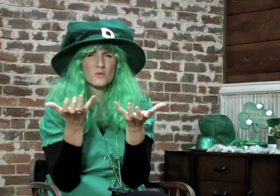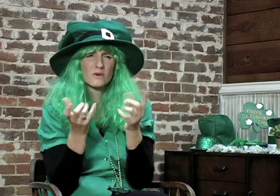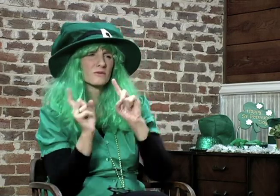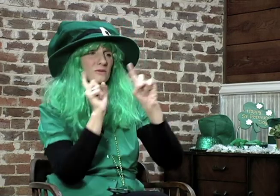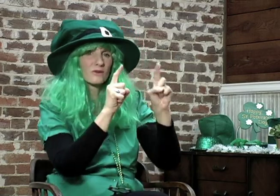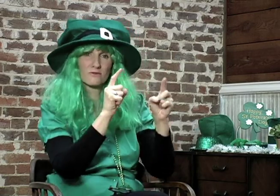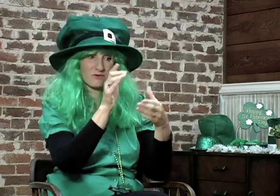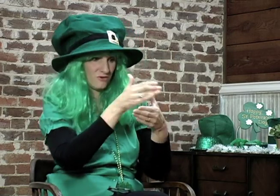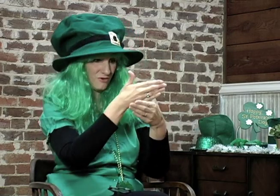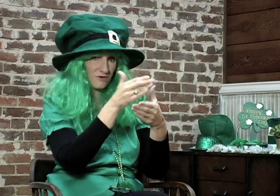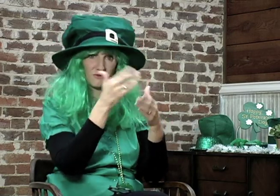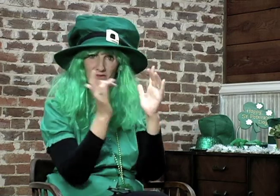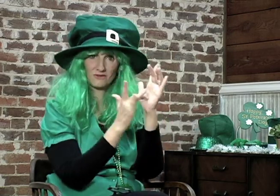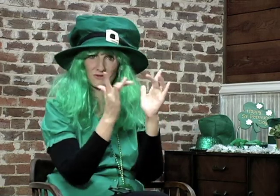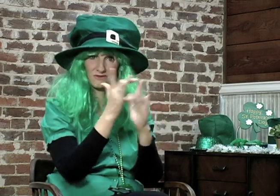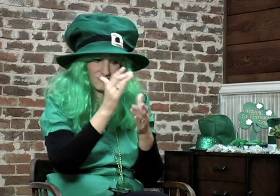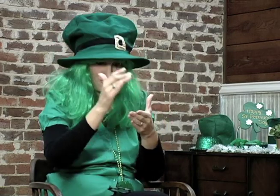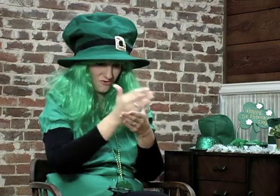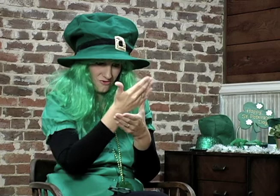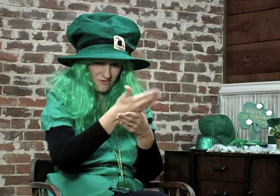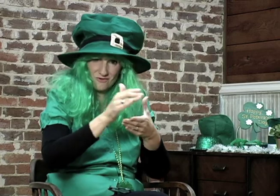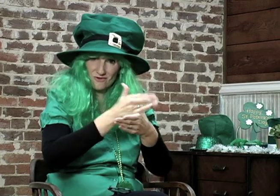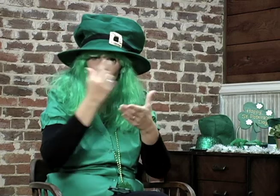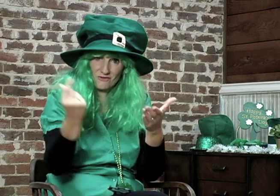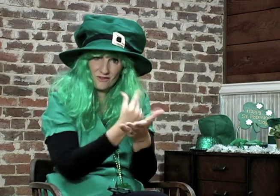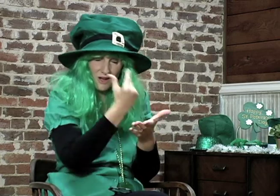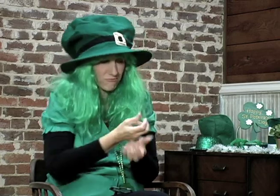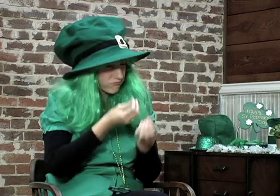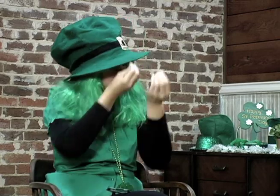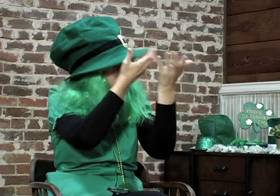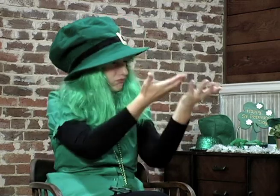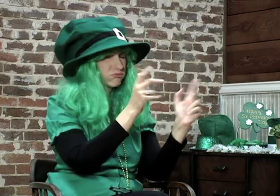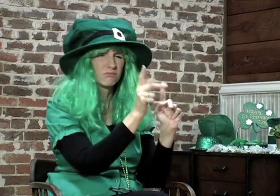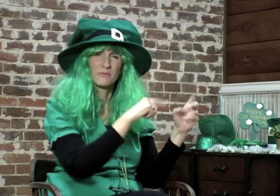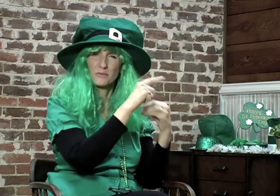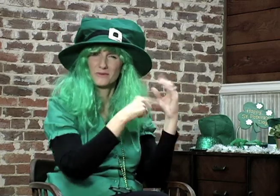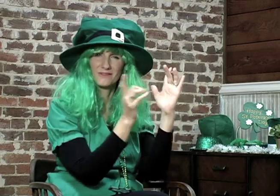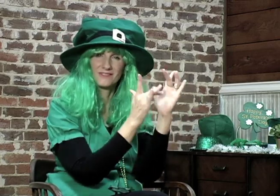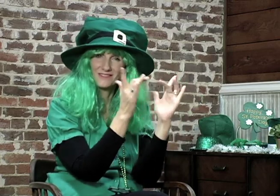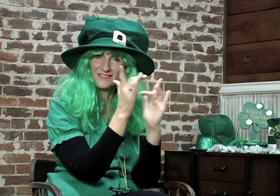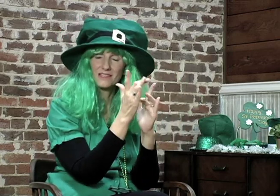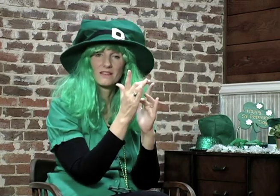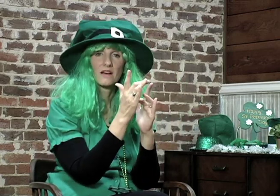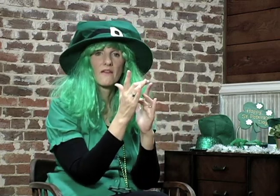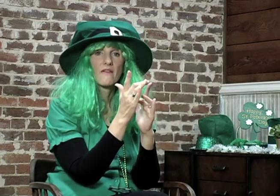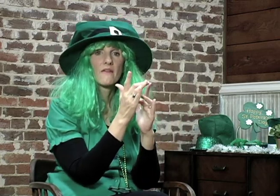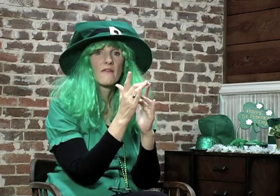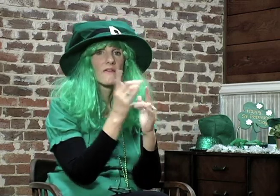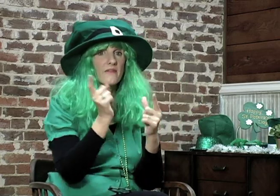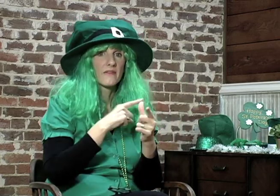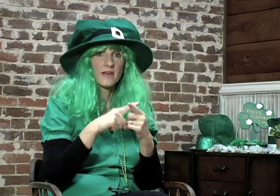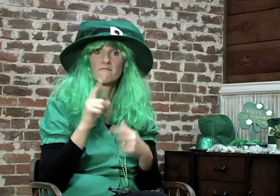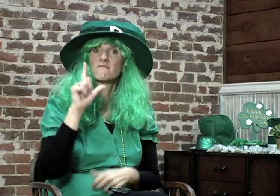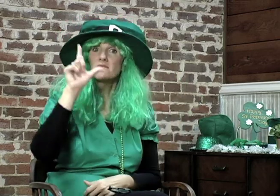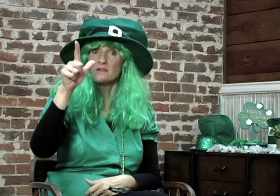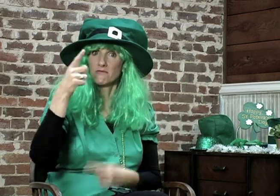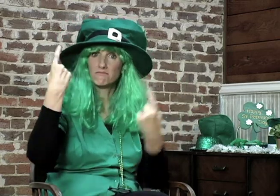And he was so eager to go and share Jesus, share the gospel with the people, share about Jesus there in